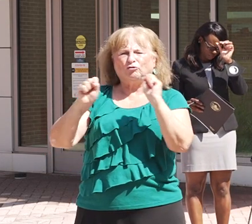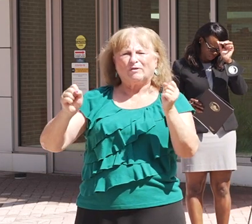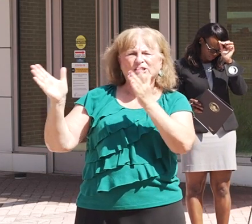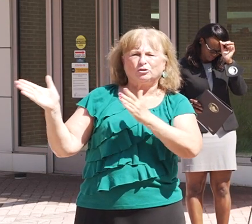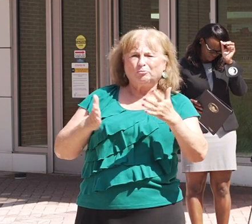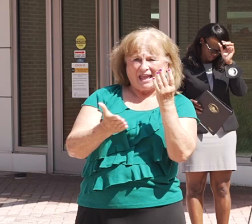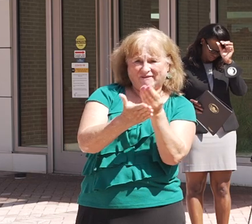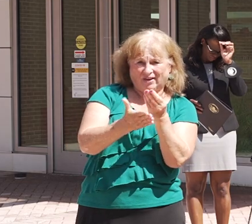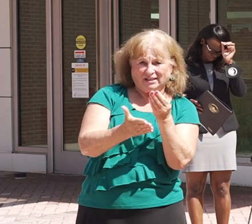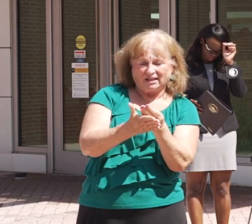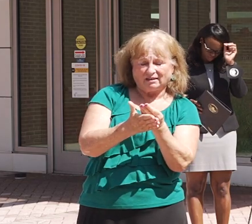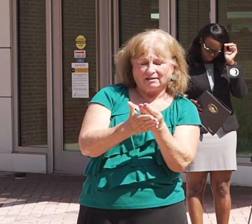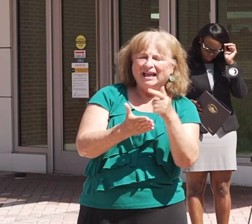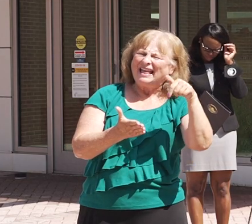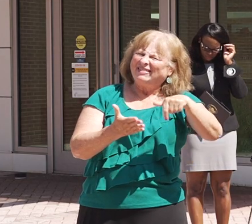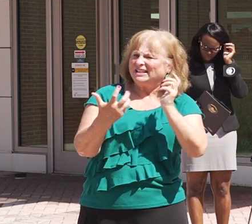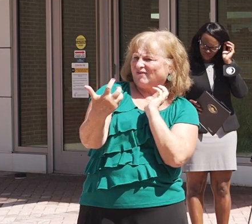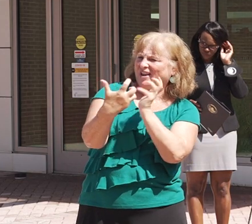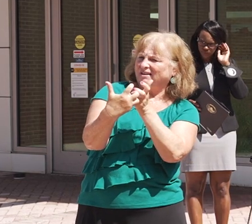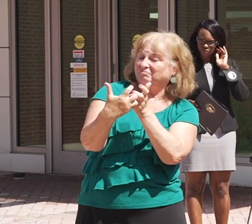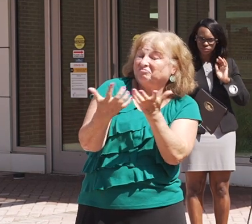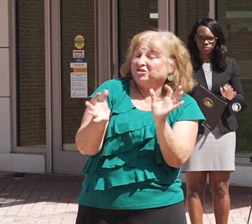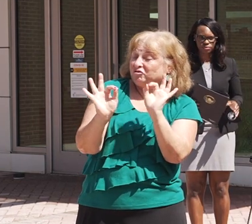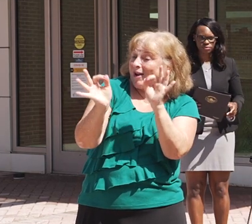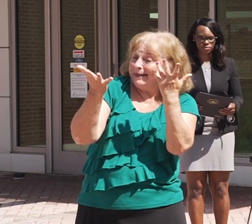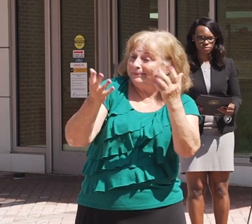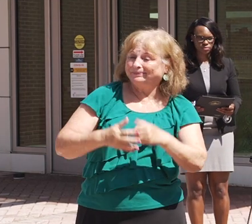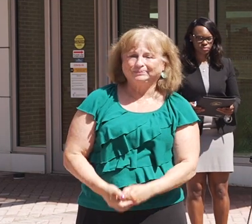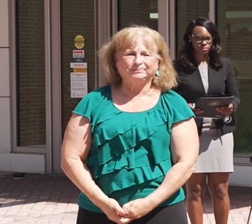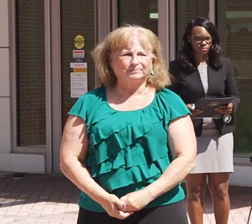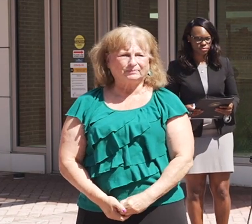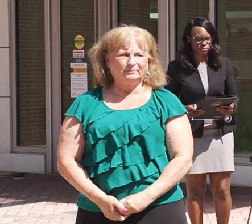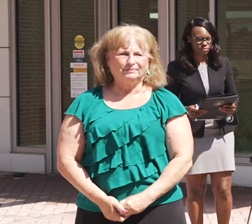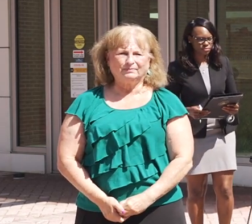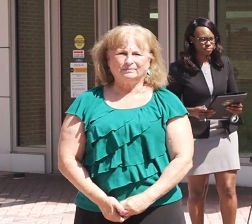Plan funding, this fit just right.